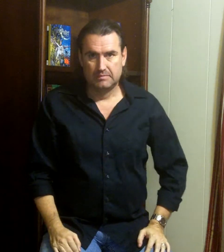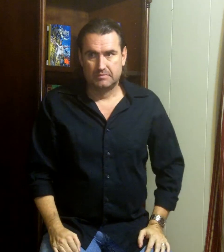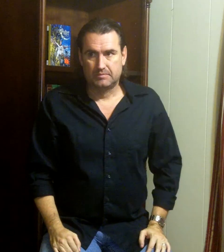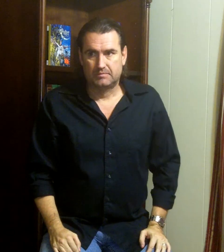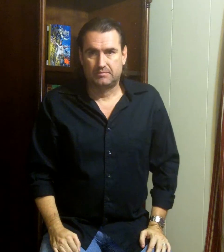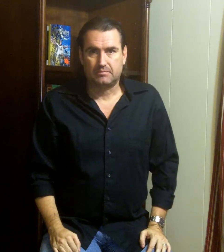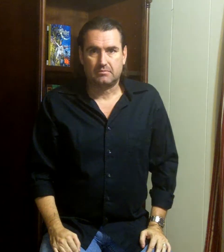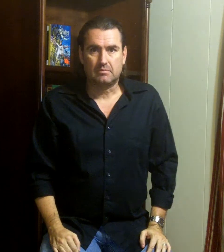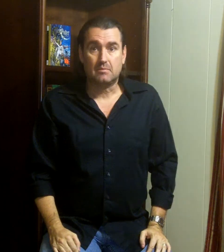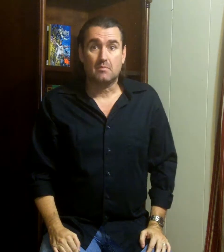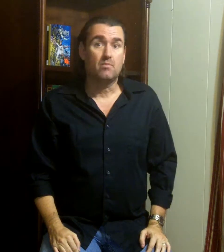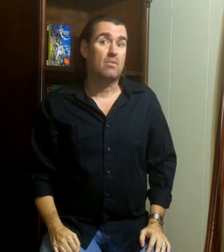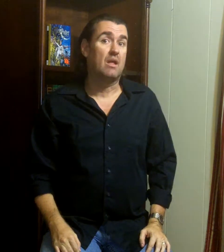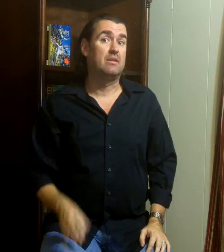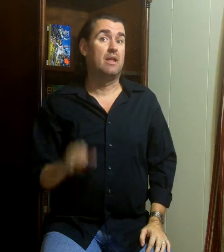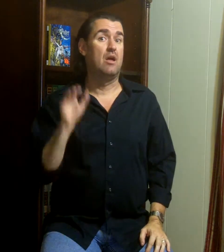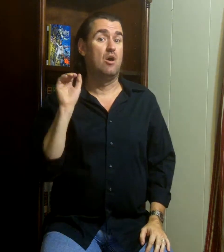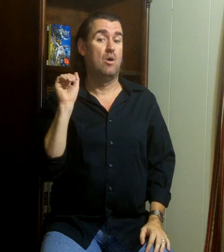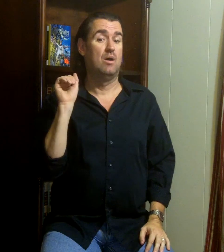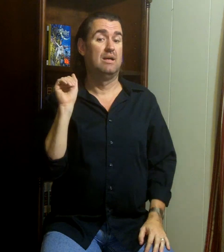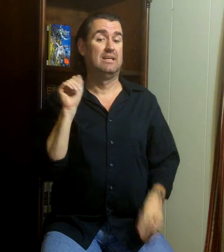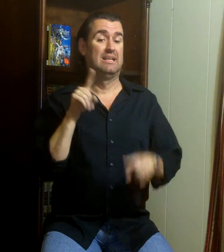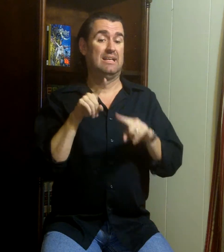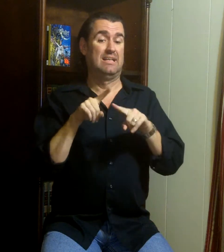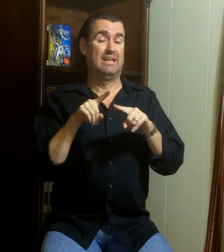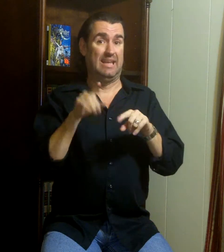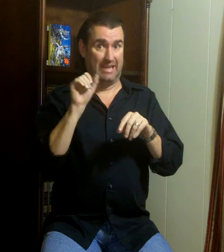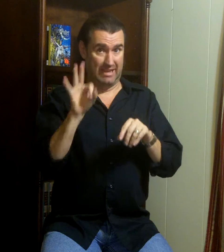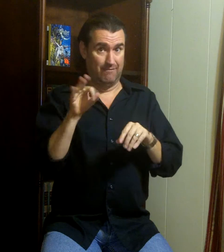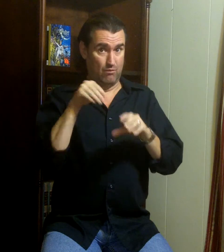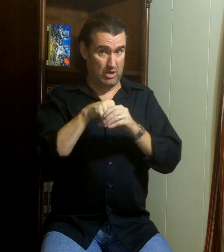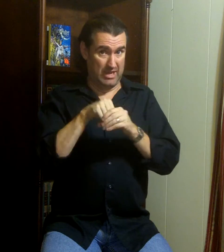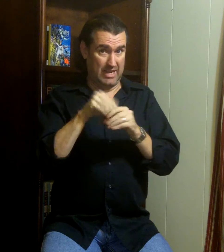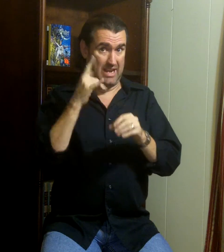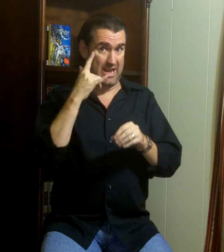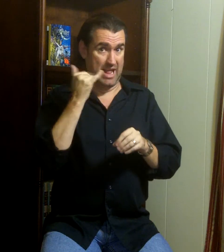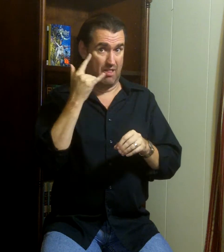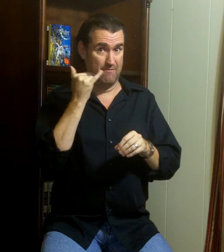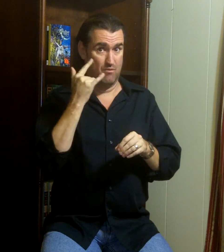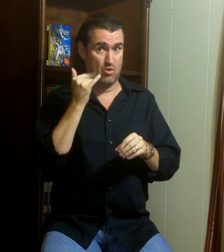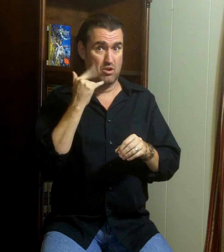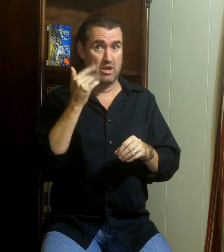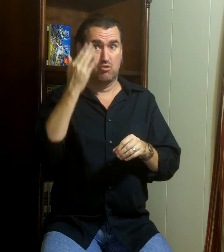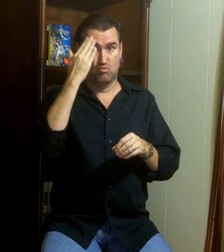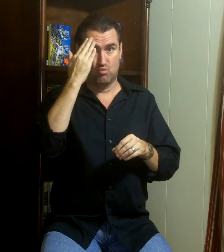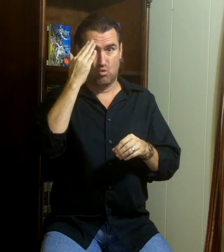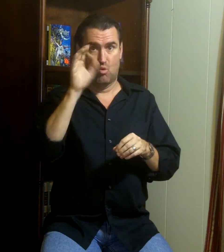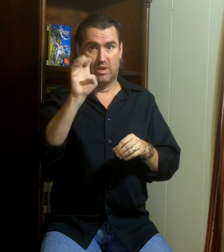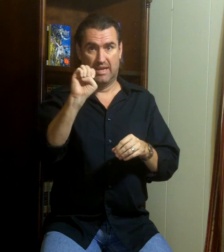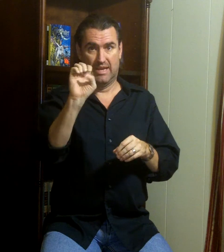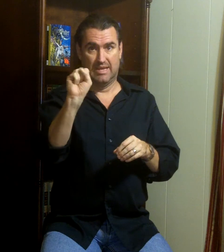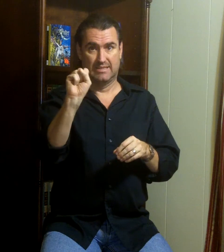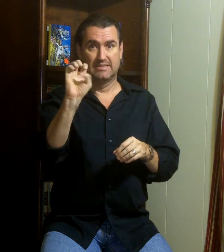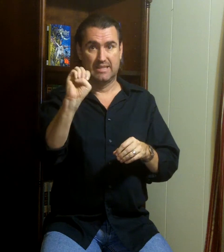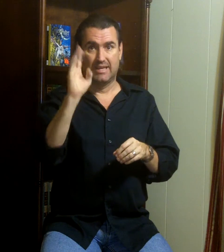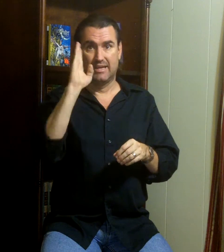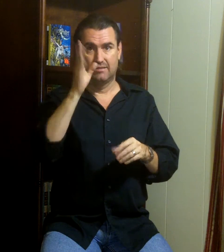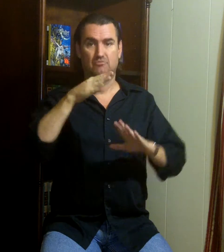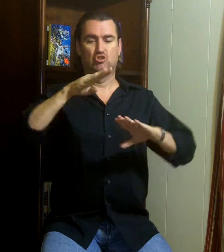You'll need to research whether or not, depending on, if you're in California, you know that it's good for kindergarten through 12th grade. So if you have a 4.0 or